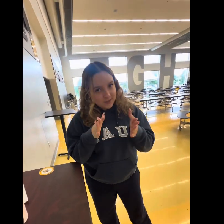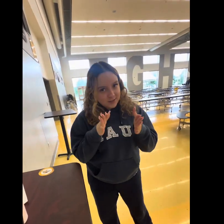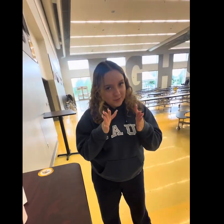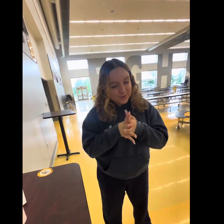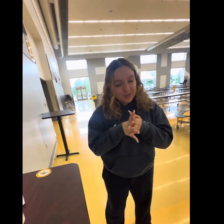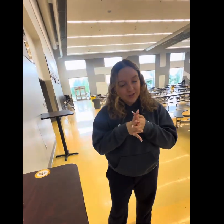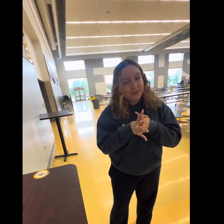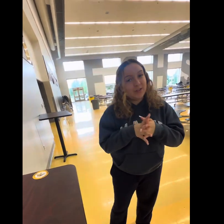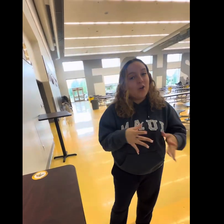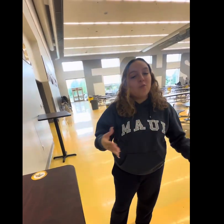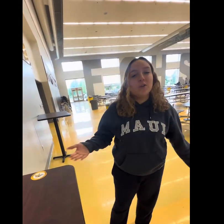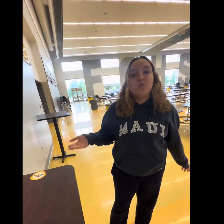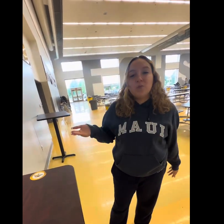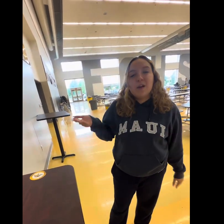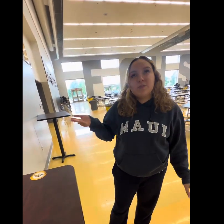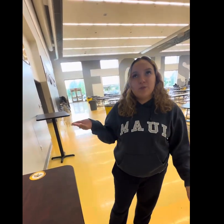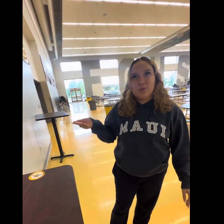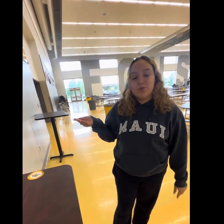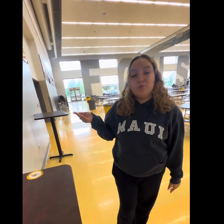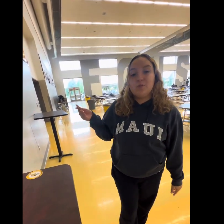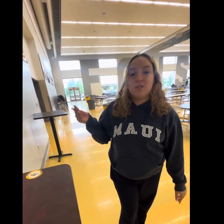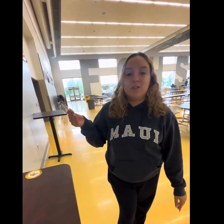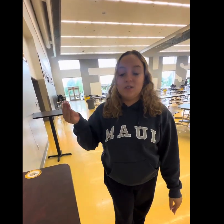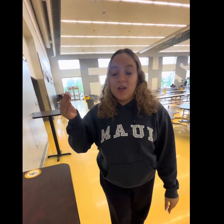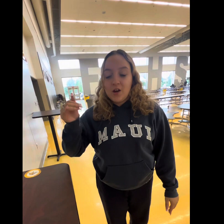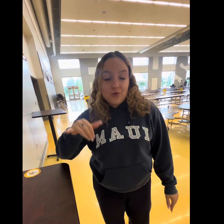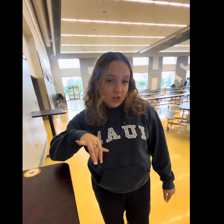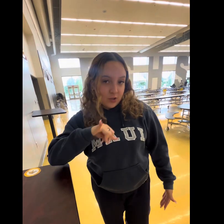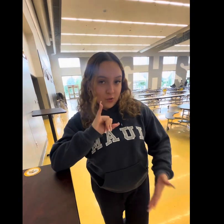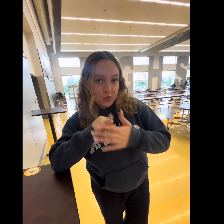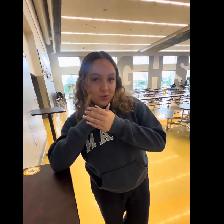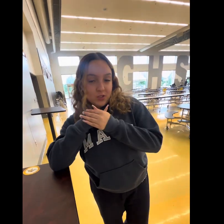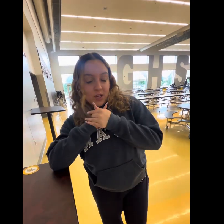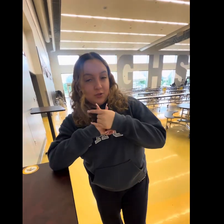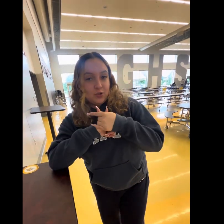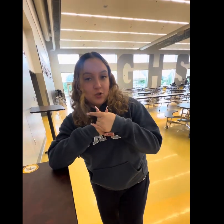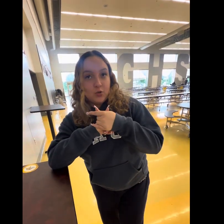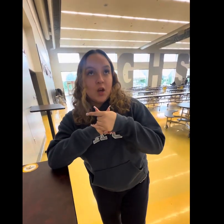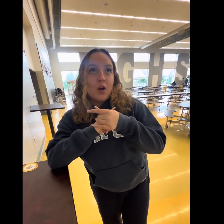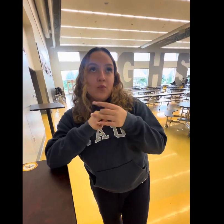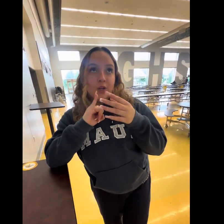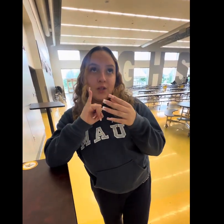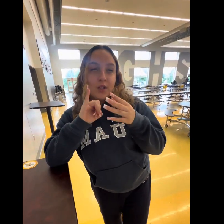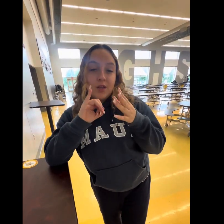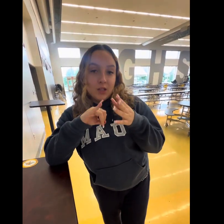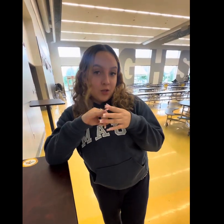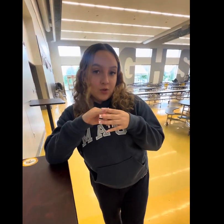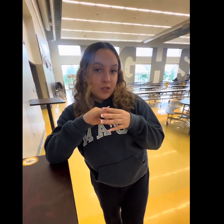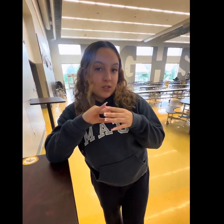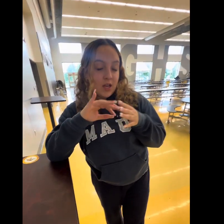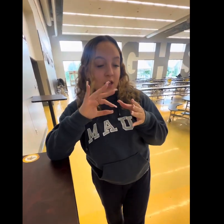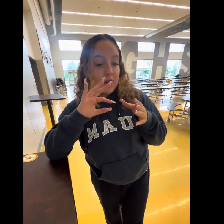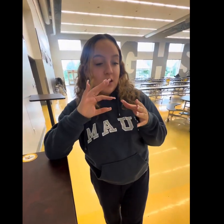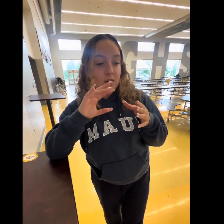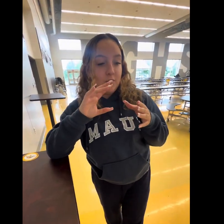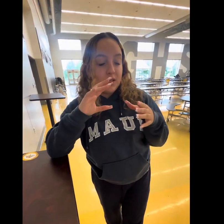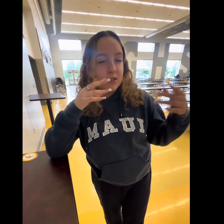of songs, what you had to do was create a Google slideshow with the lyrics and basically